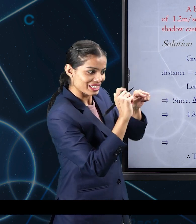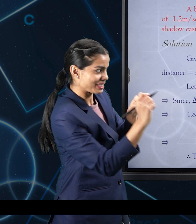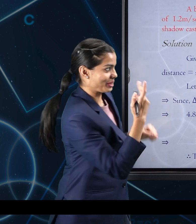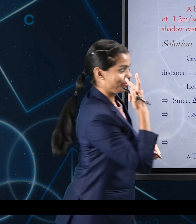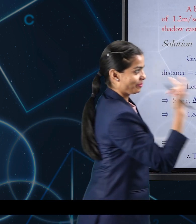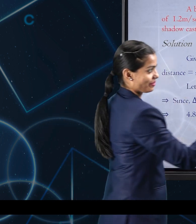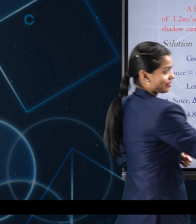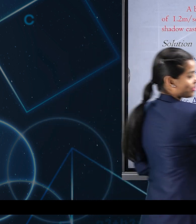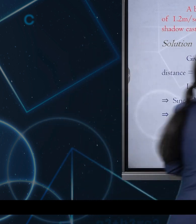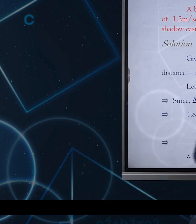to 1.6 meter.